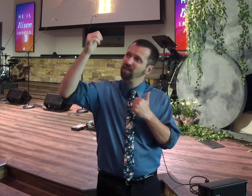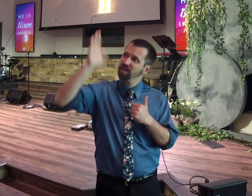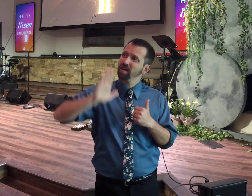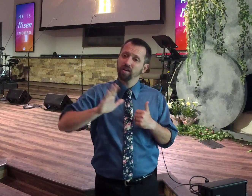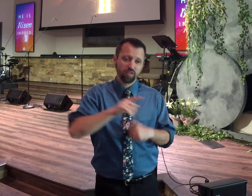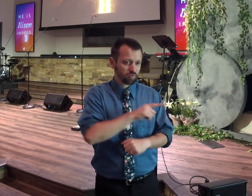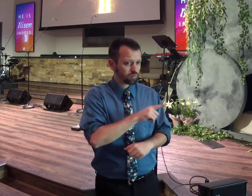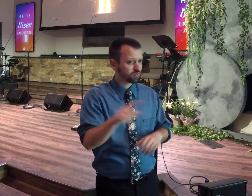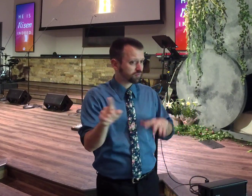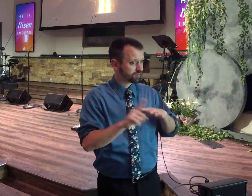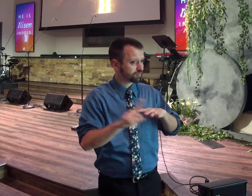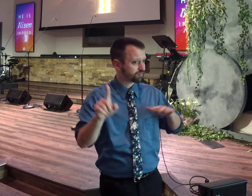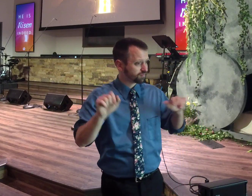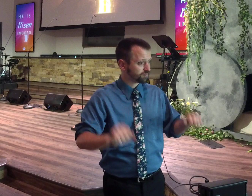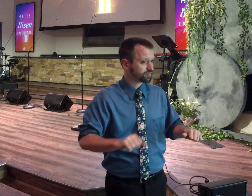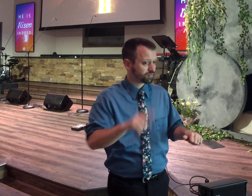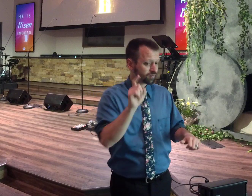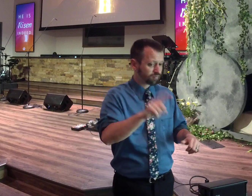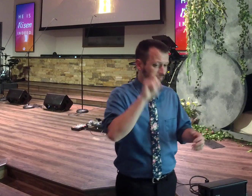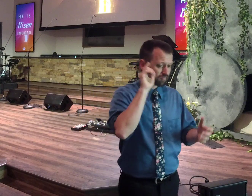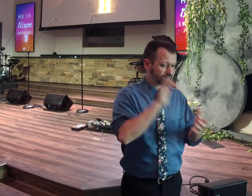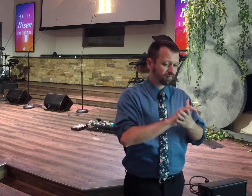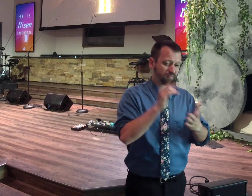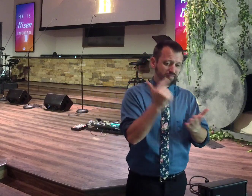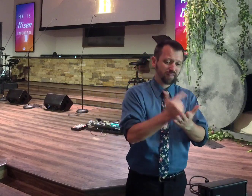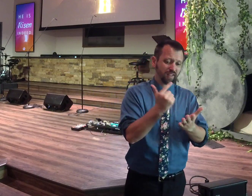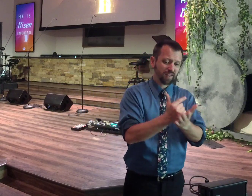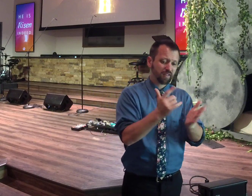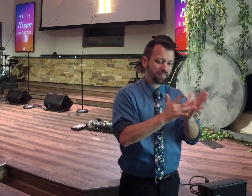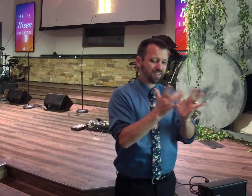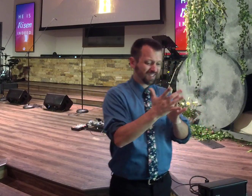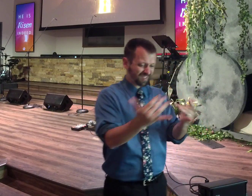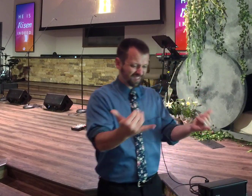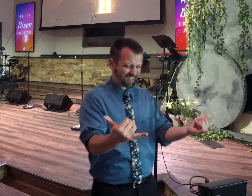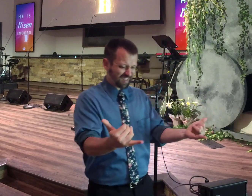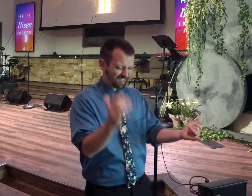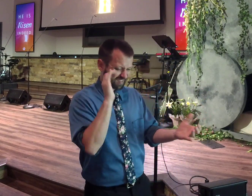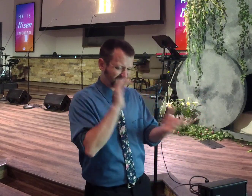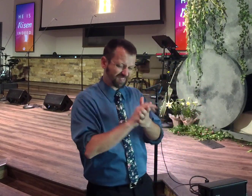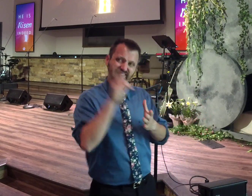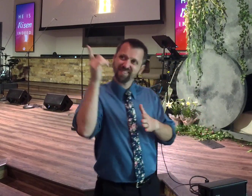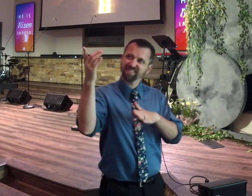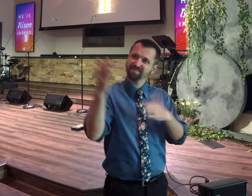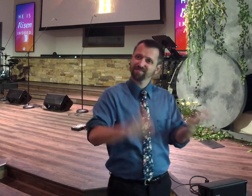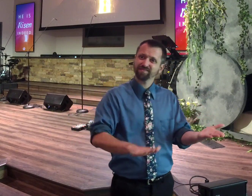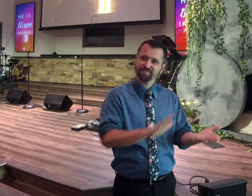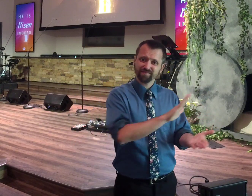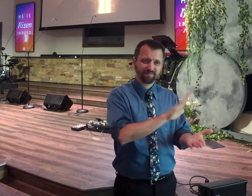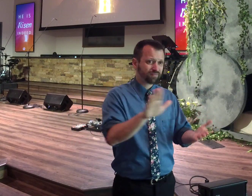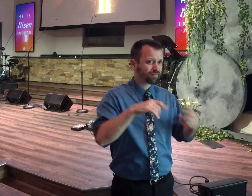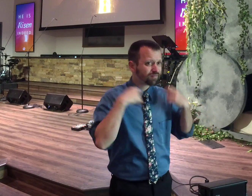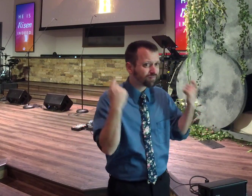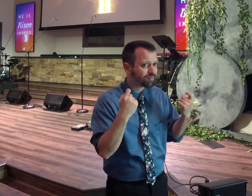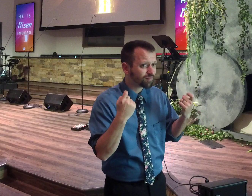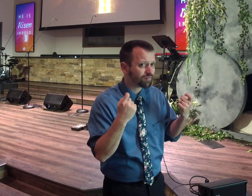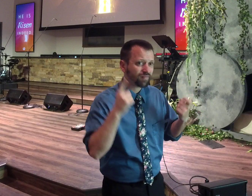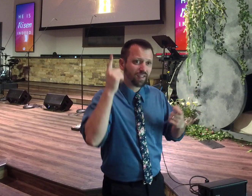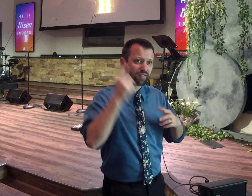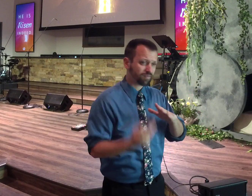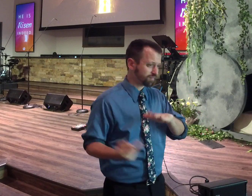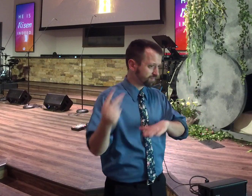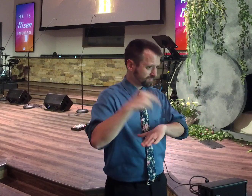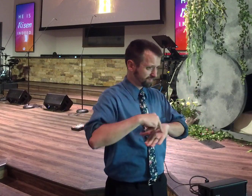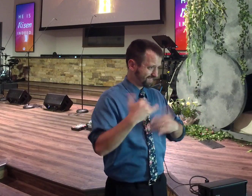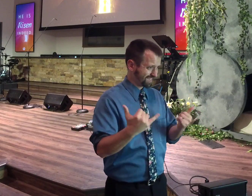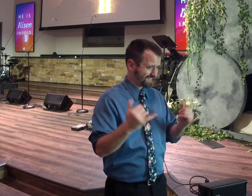in the gospel of Jesus Christ today. Believe that he died for your sins, he rose from the grave. Today is